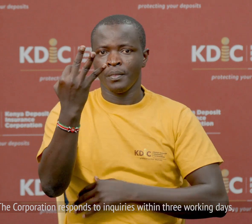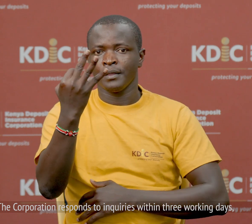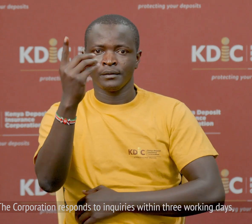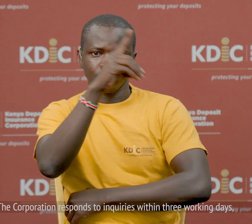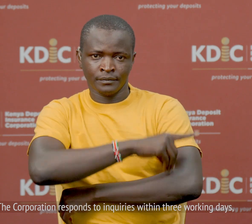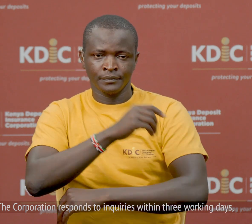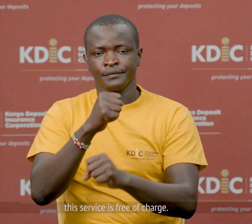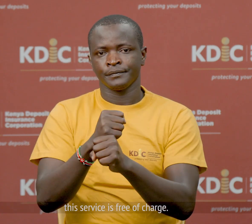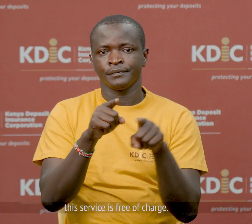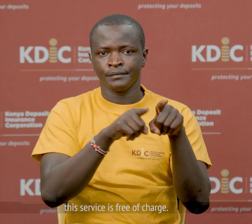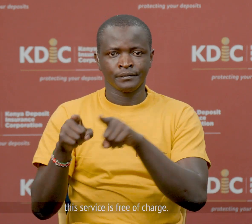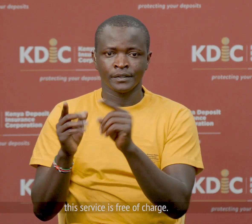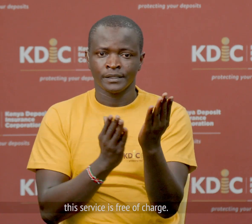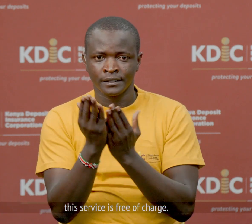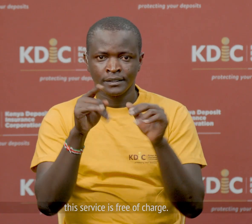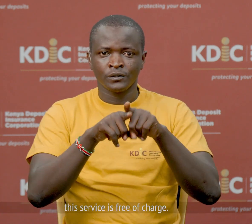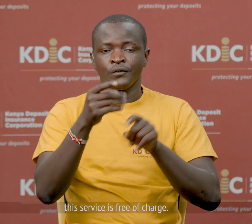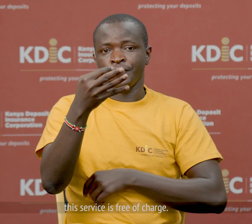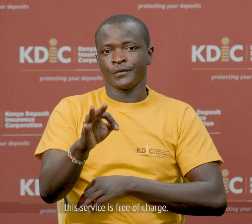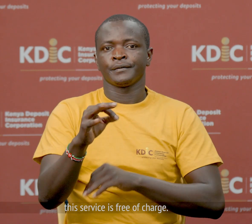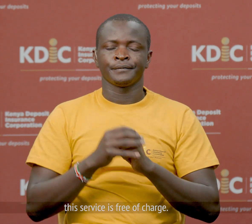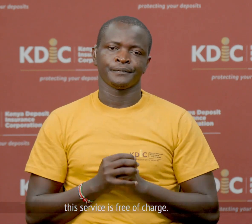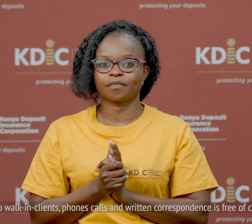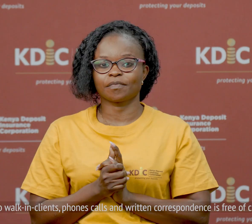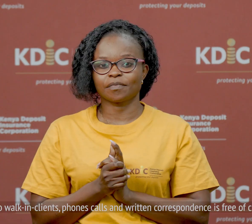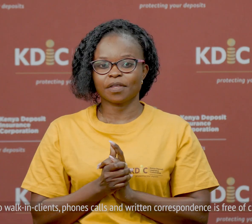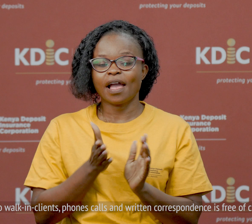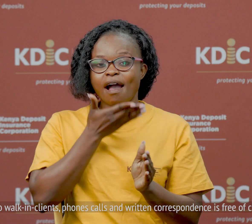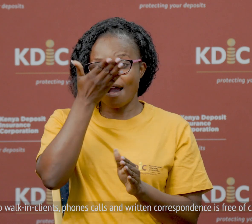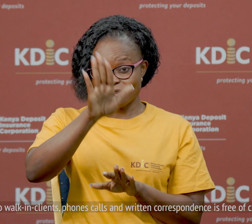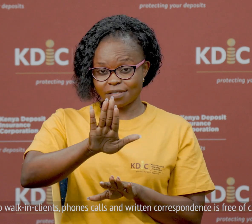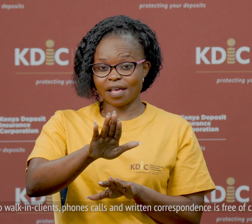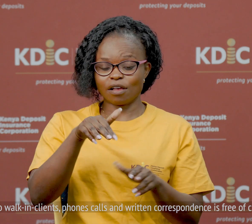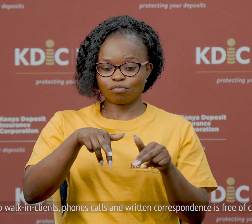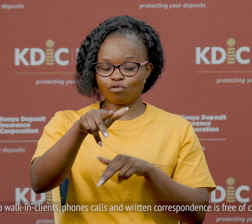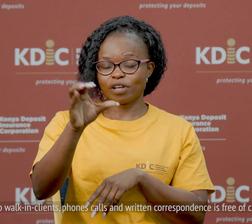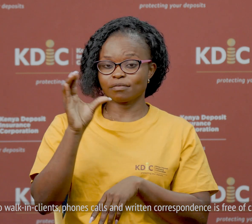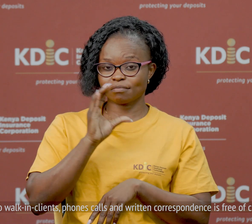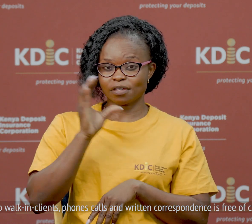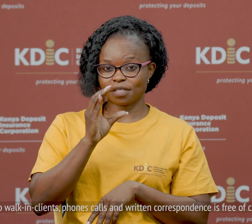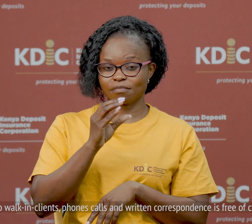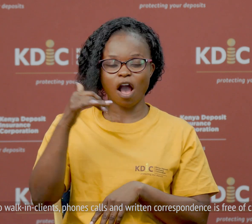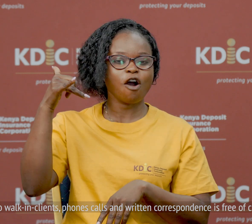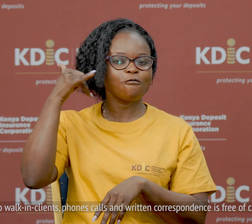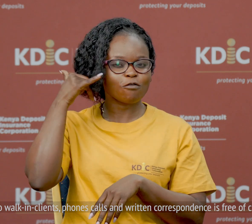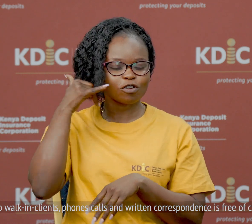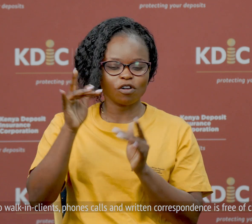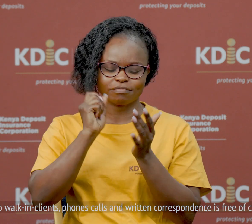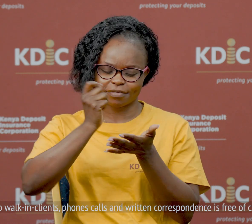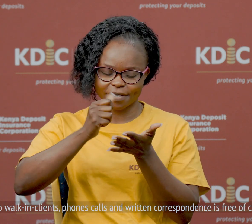working days. The service is free of charge. Response to walk-in clients, phone calls, and written